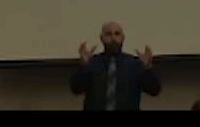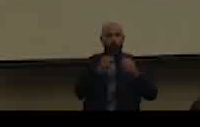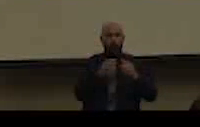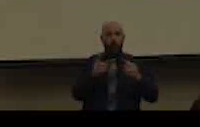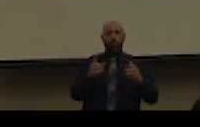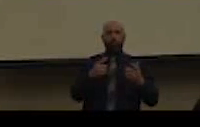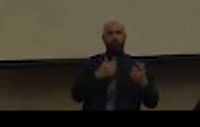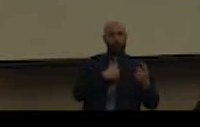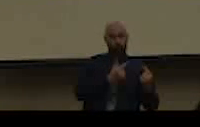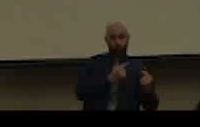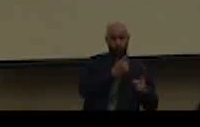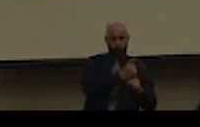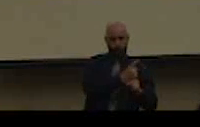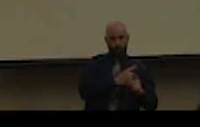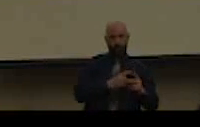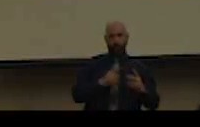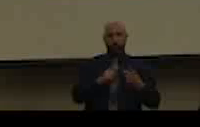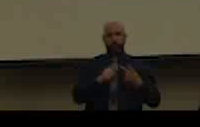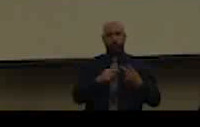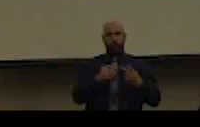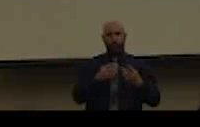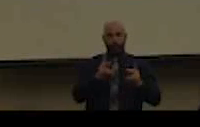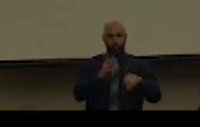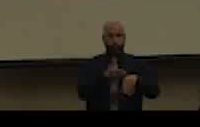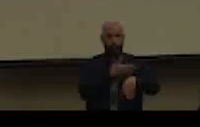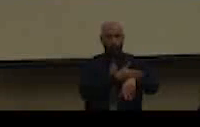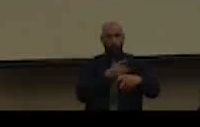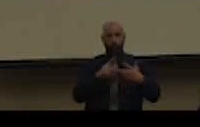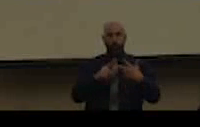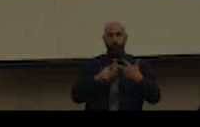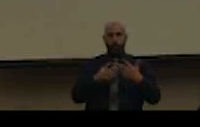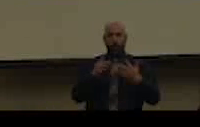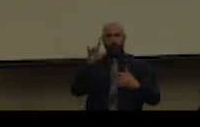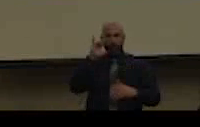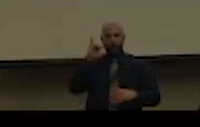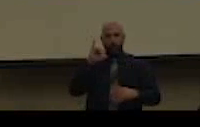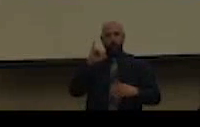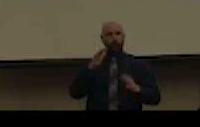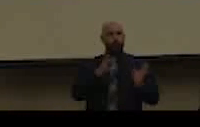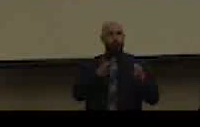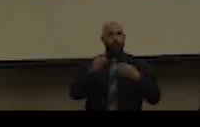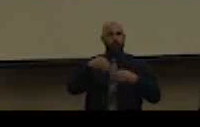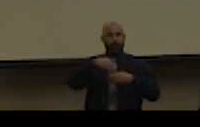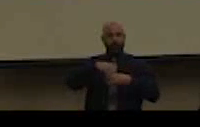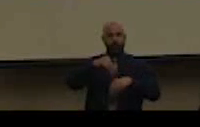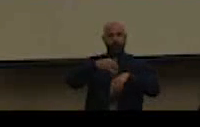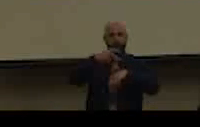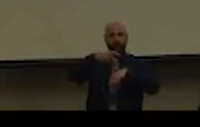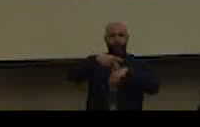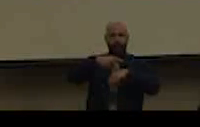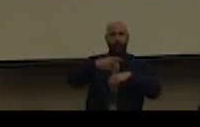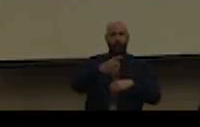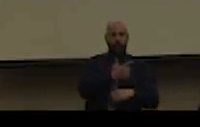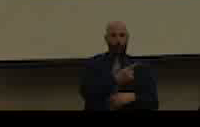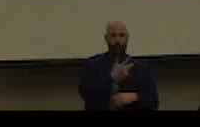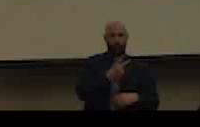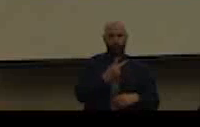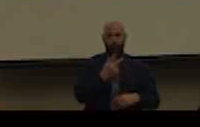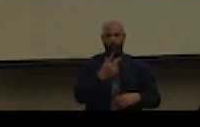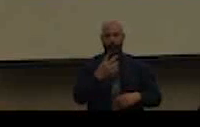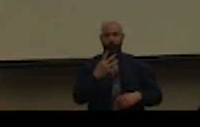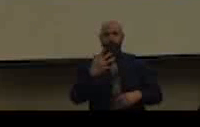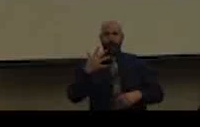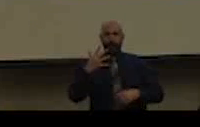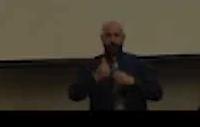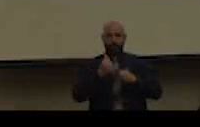right, where do we have opportunity, what does it look like to have a plan in Jefferson Parish for 1 year, 3 years, 5 years from now, what does it look like